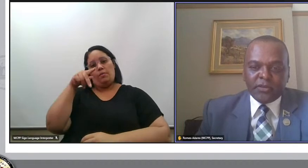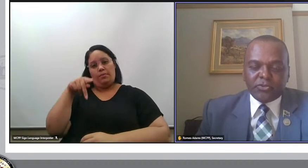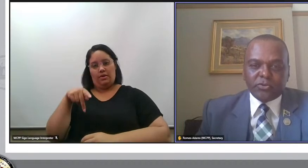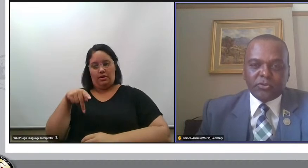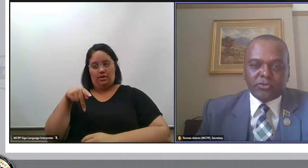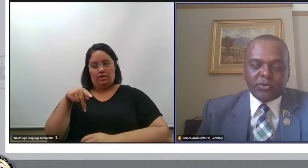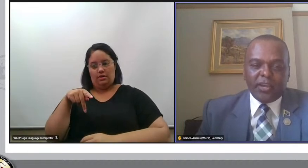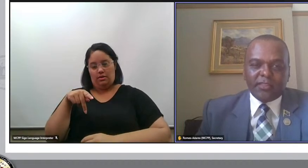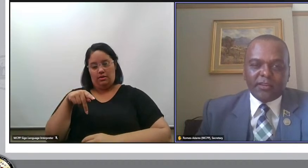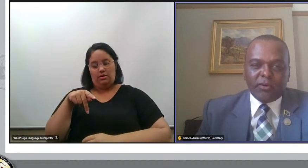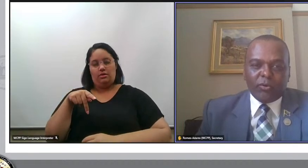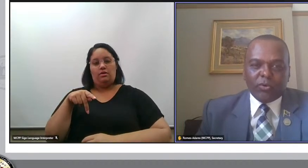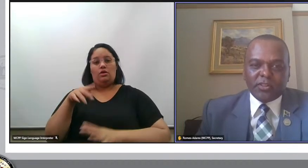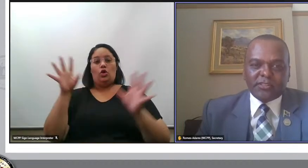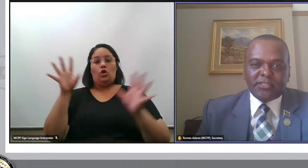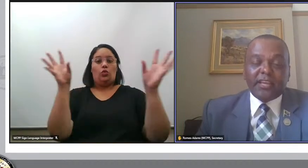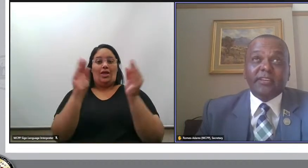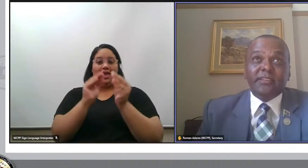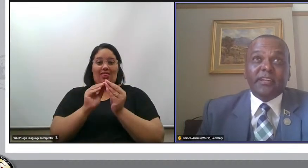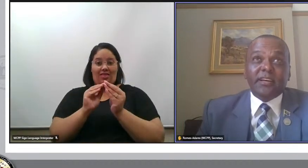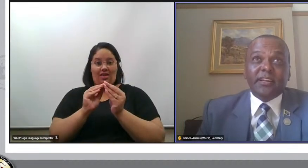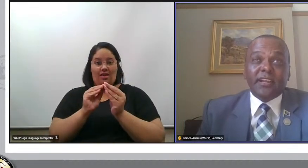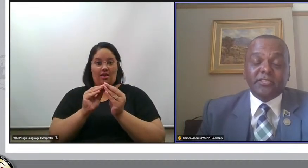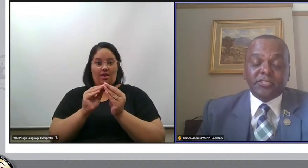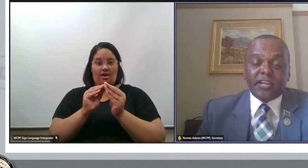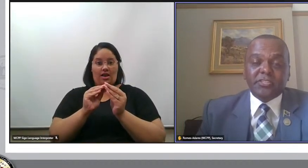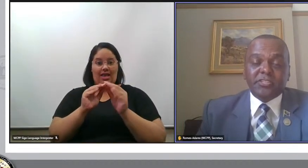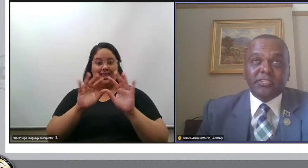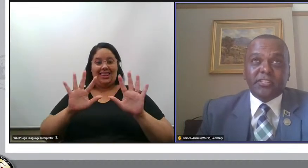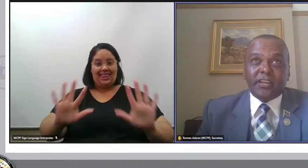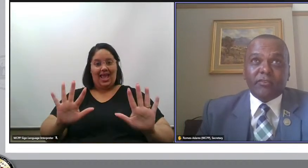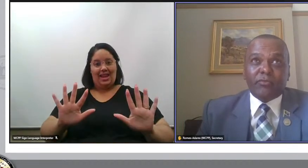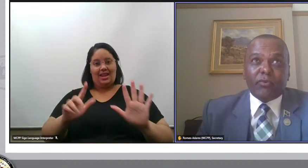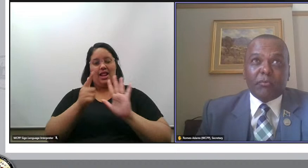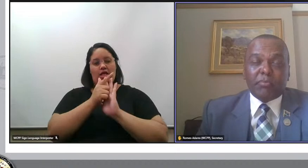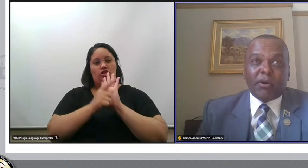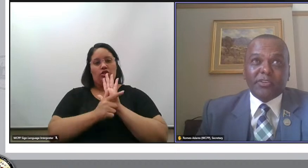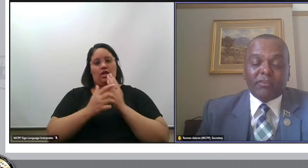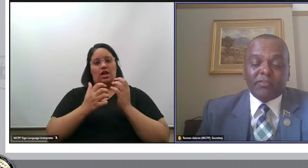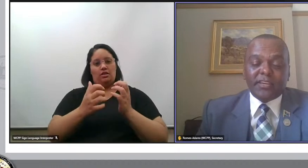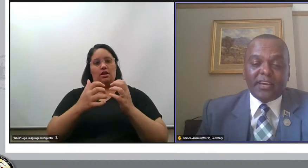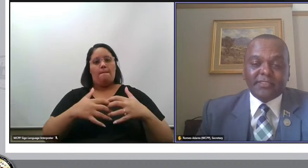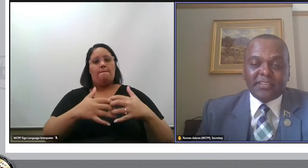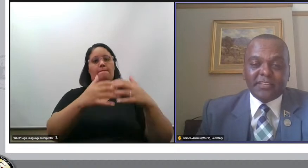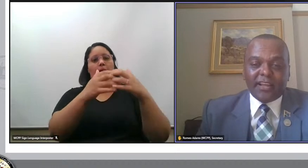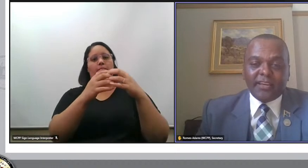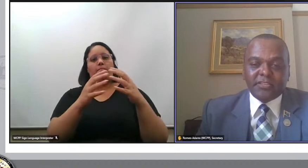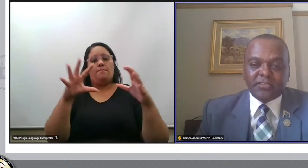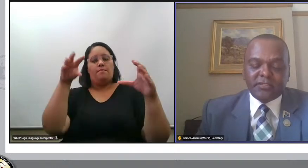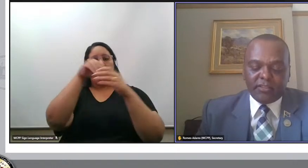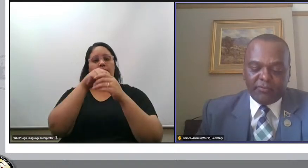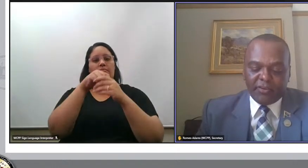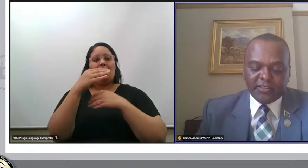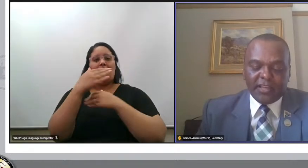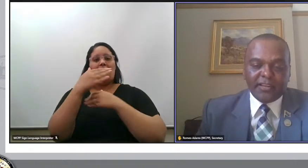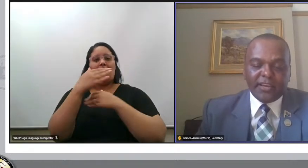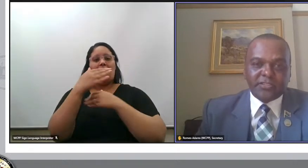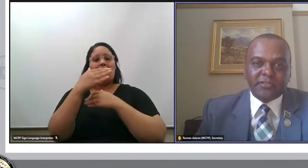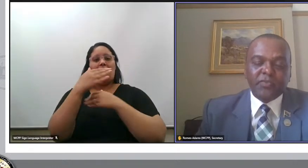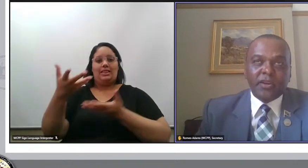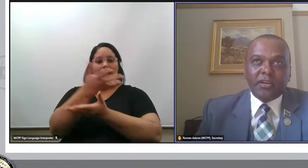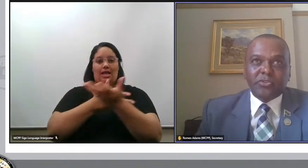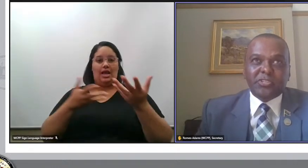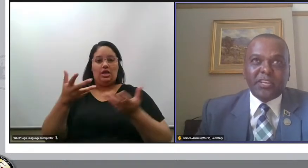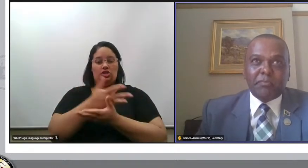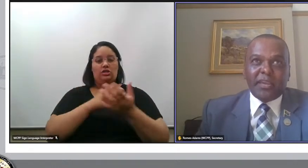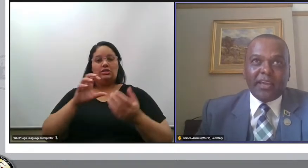Provinces. Together, all 10 legislatures then form part of the country delegation, so African